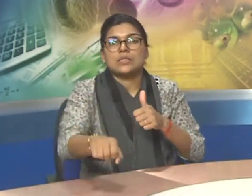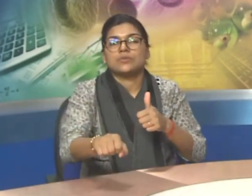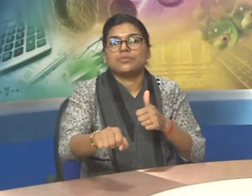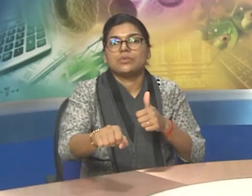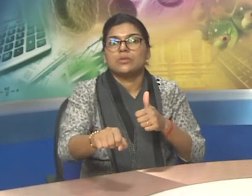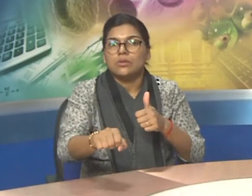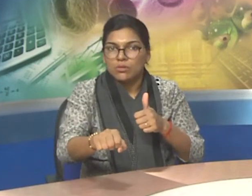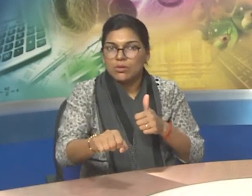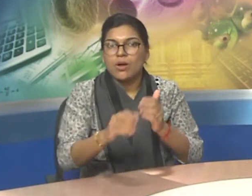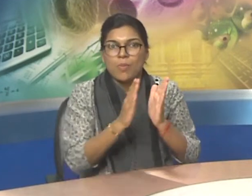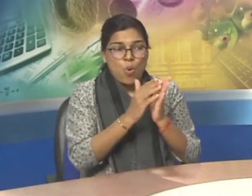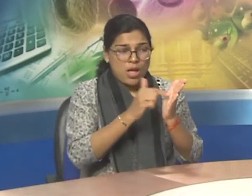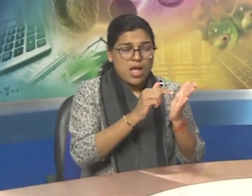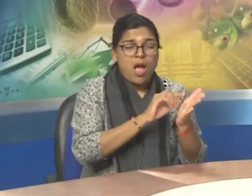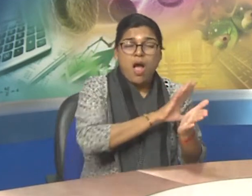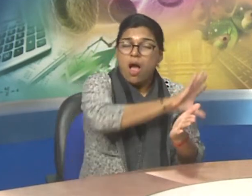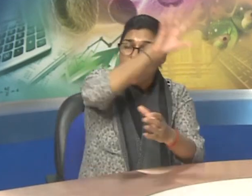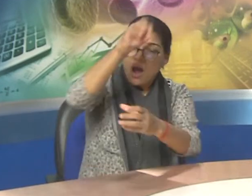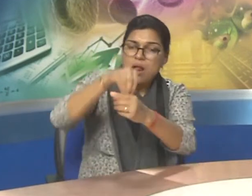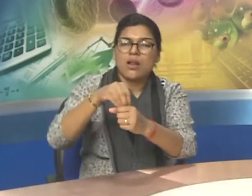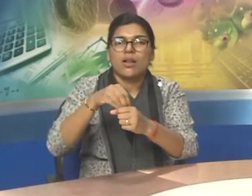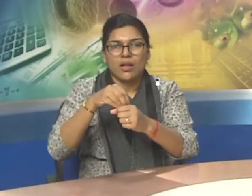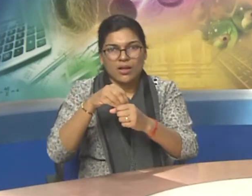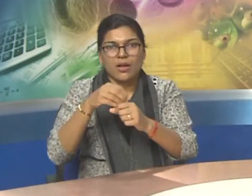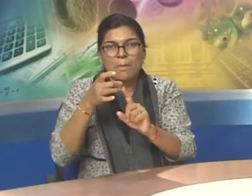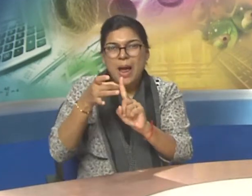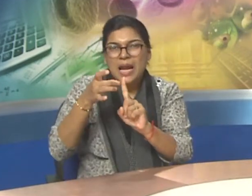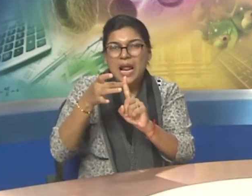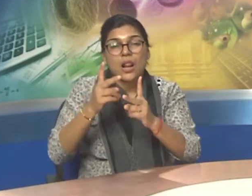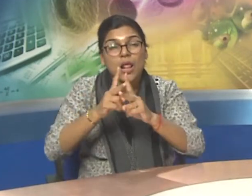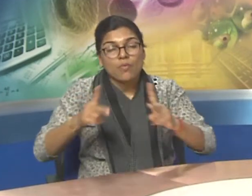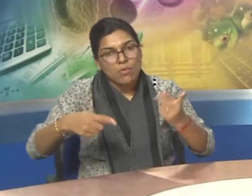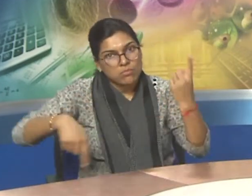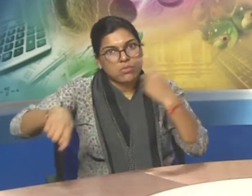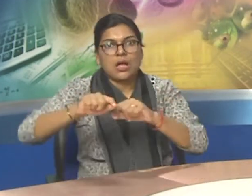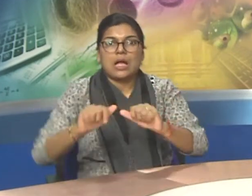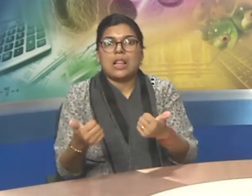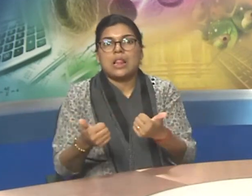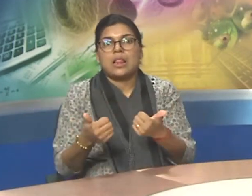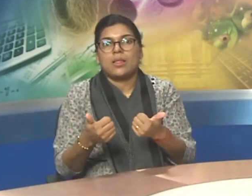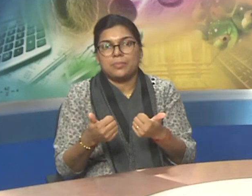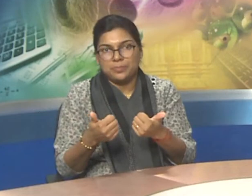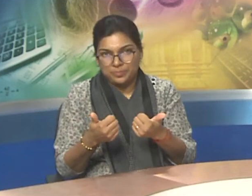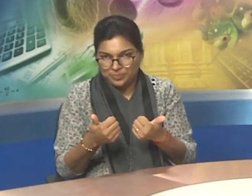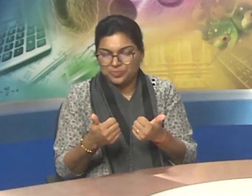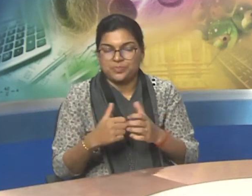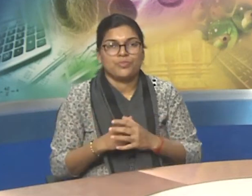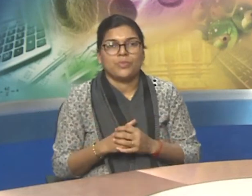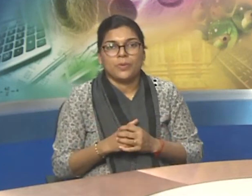of users as per their physical need or sensory needs.